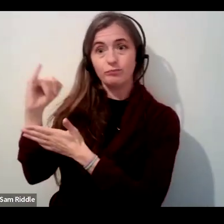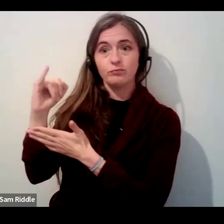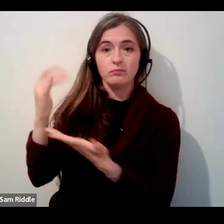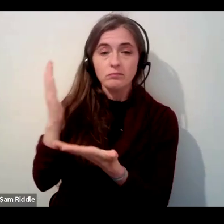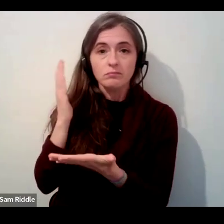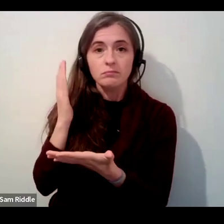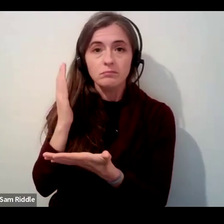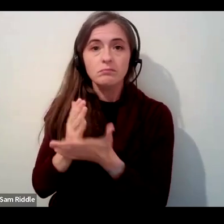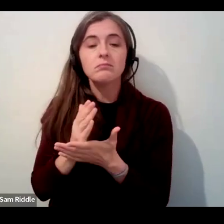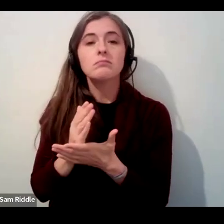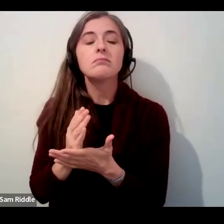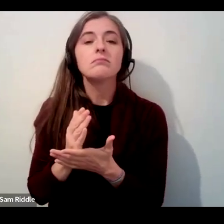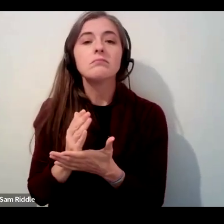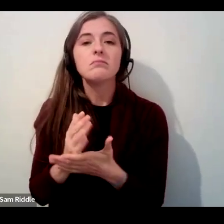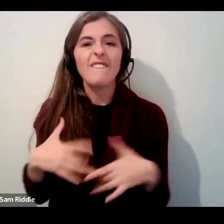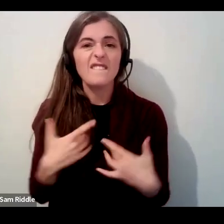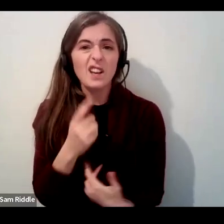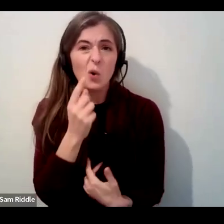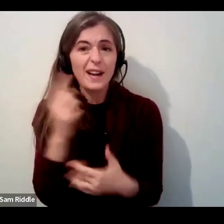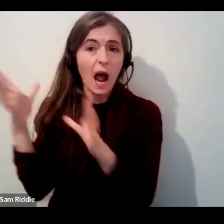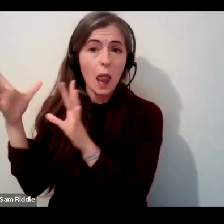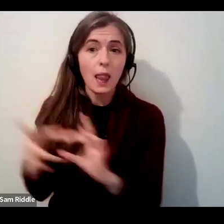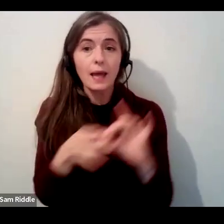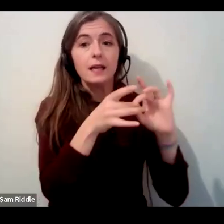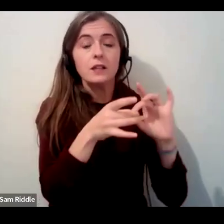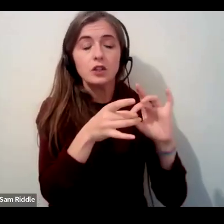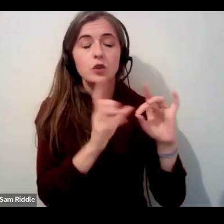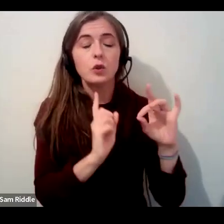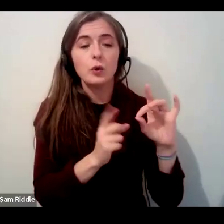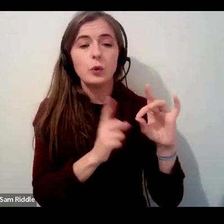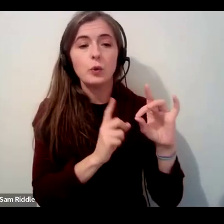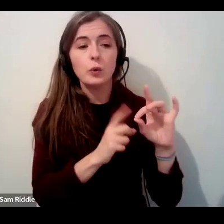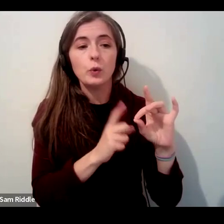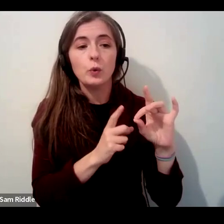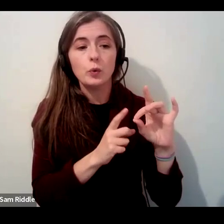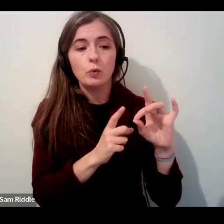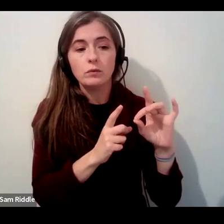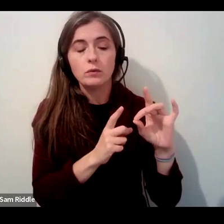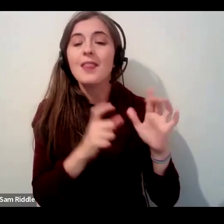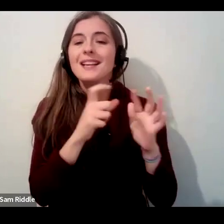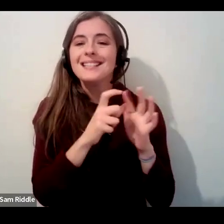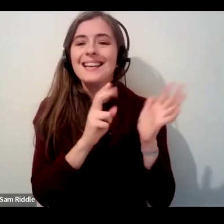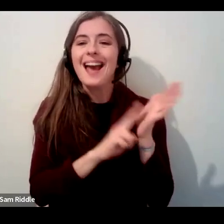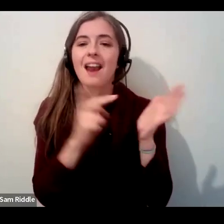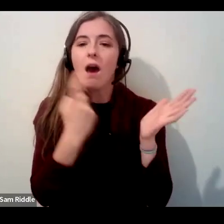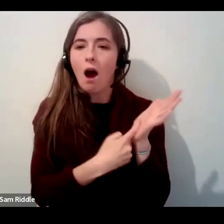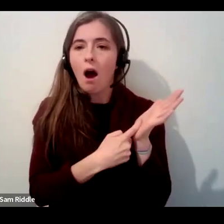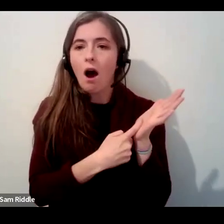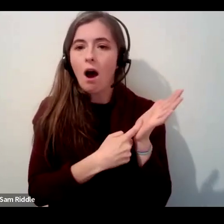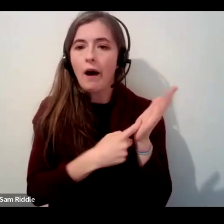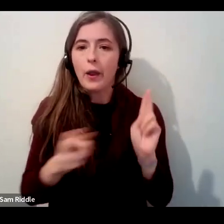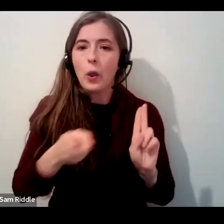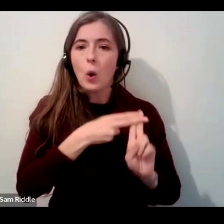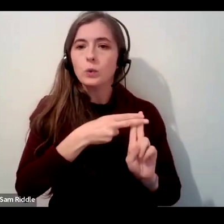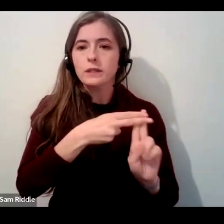every cost. And I think we could link that to the DNR notices, because I think